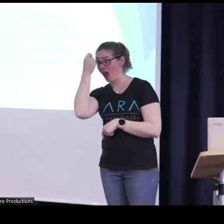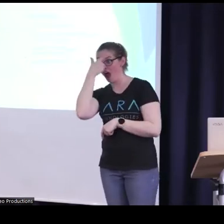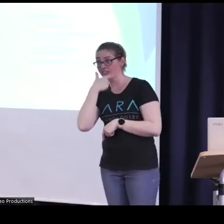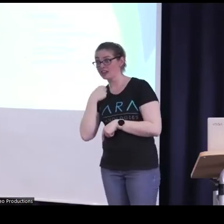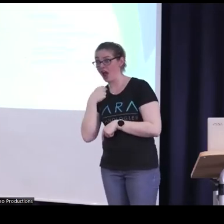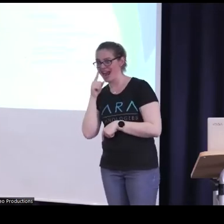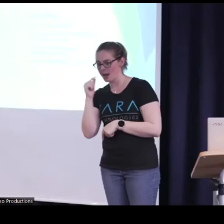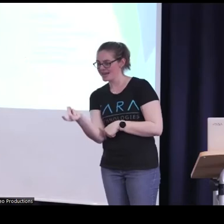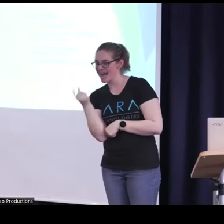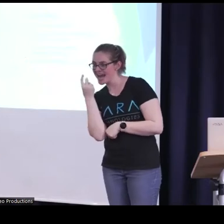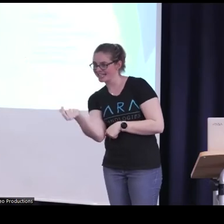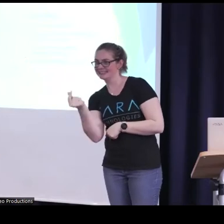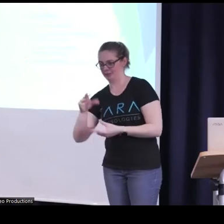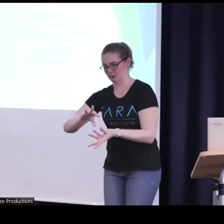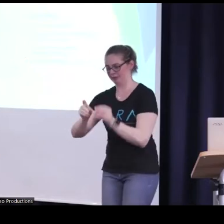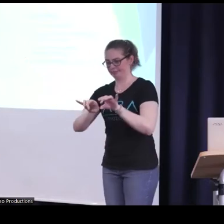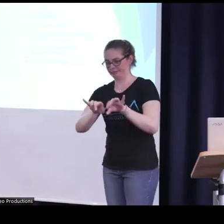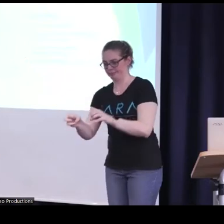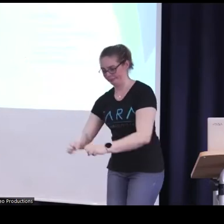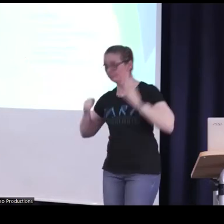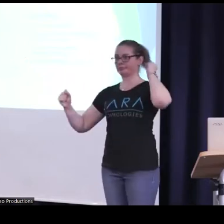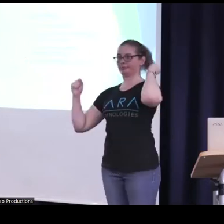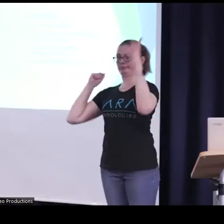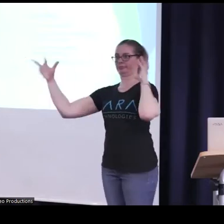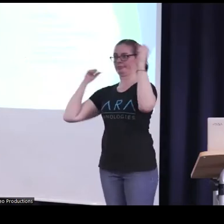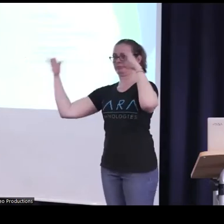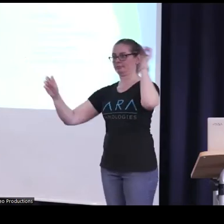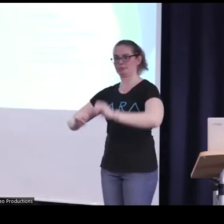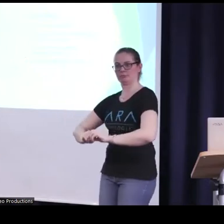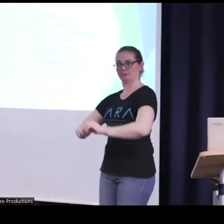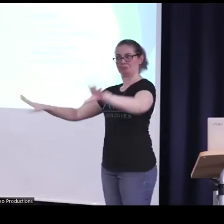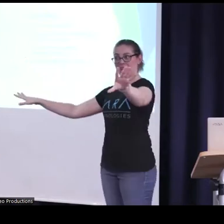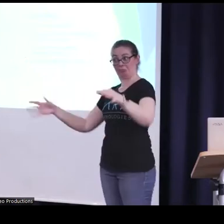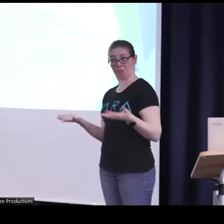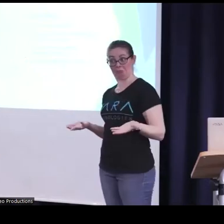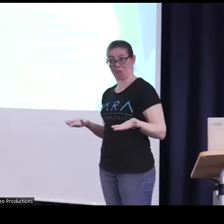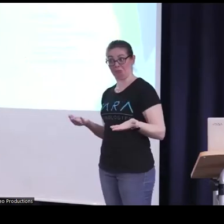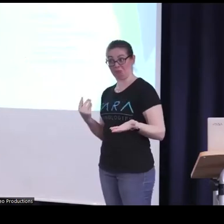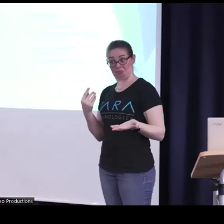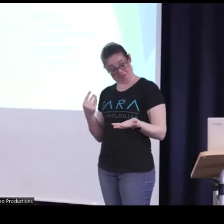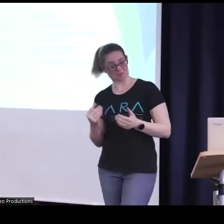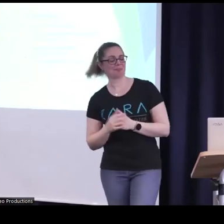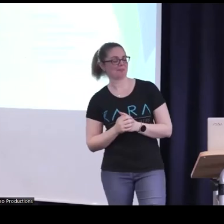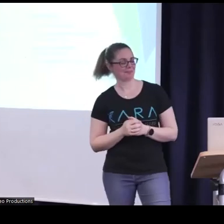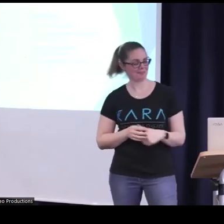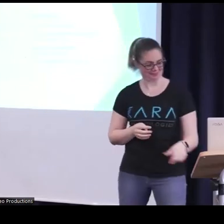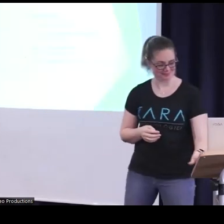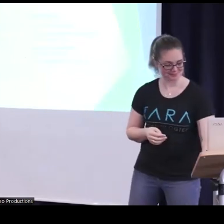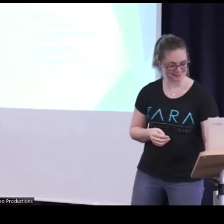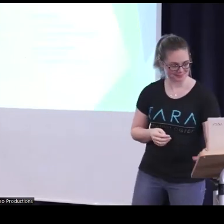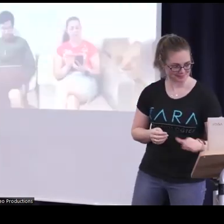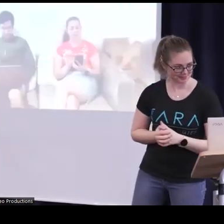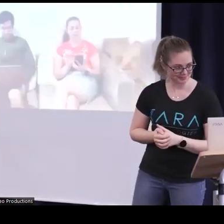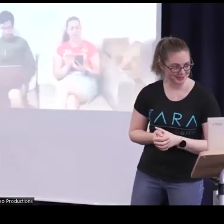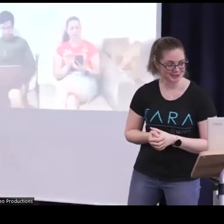with organizations, and our avatars can come on screen instantly and provide that information in sign language.